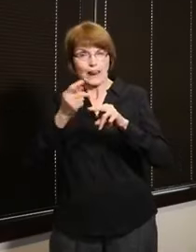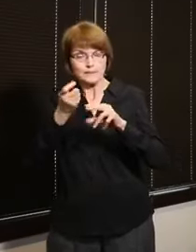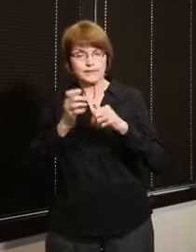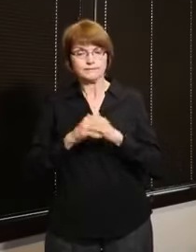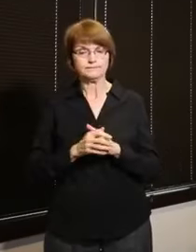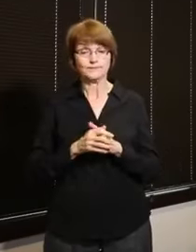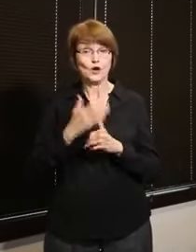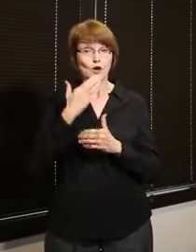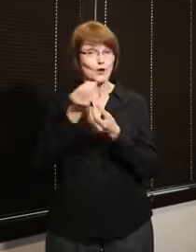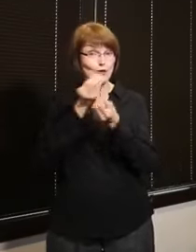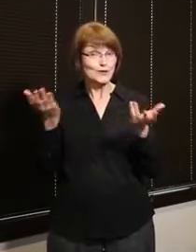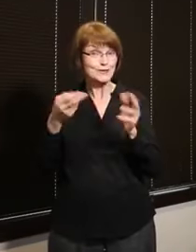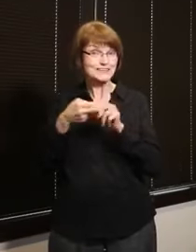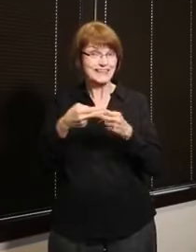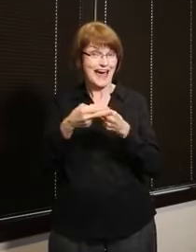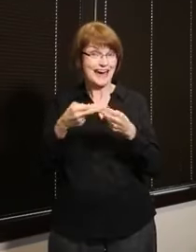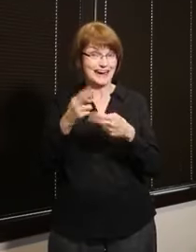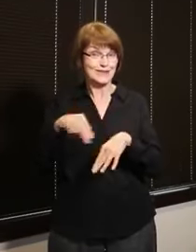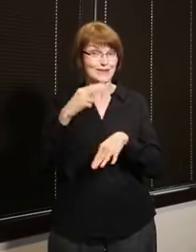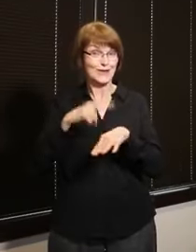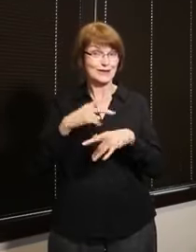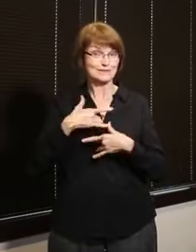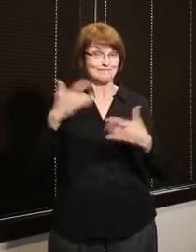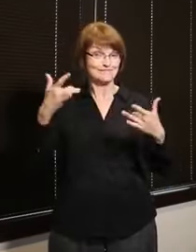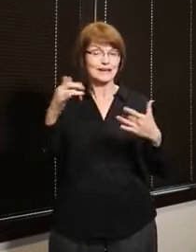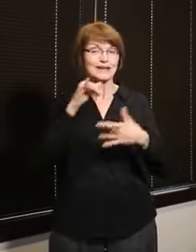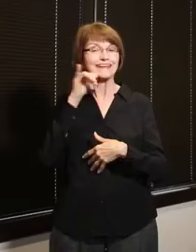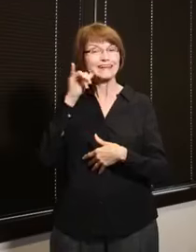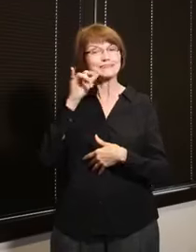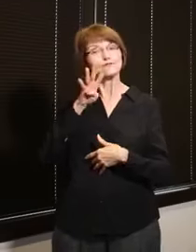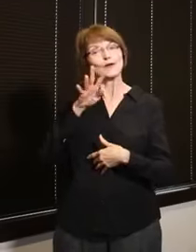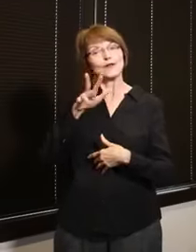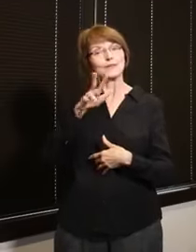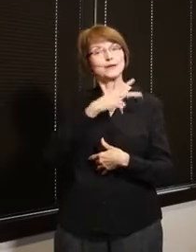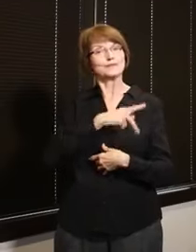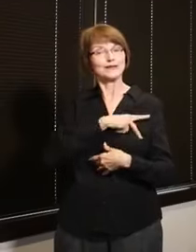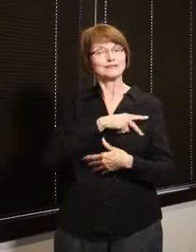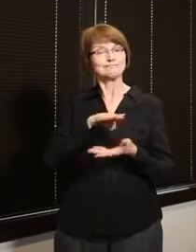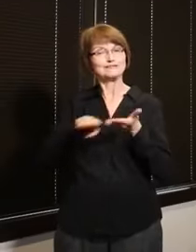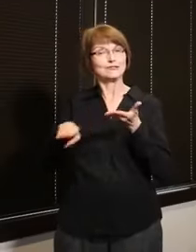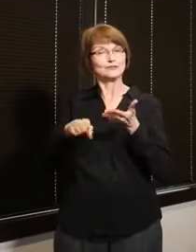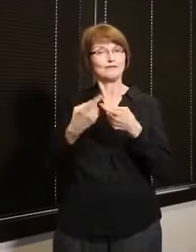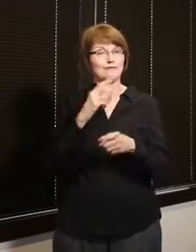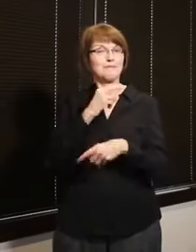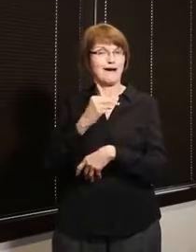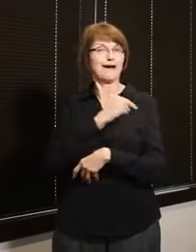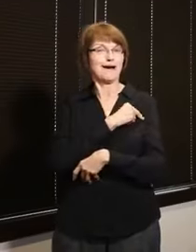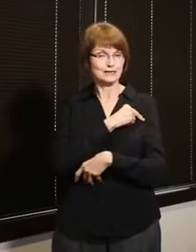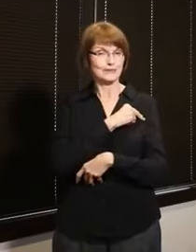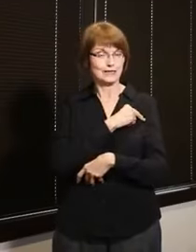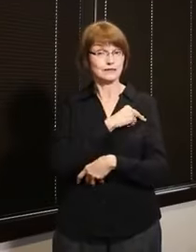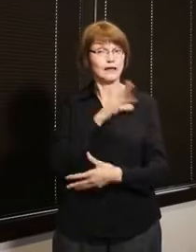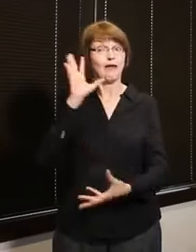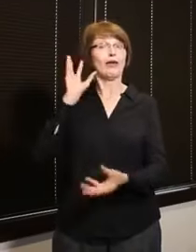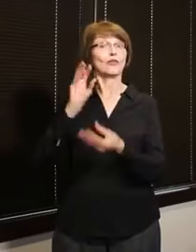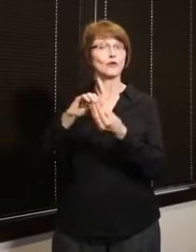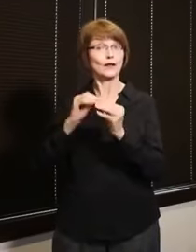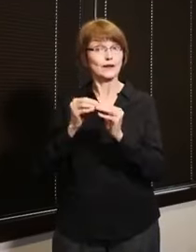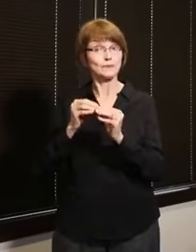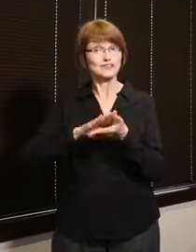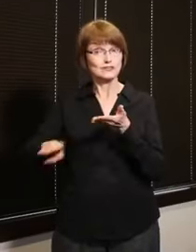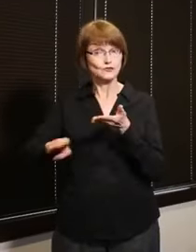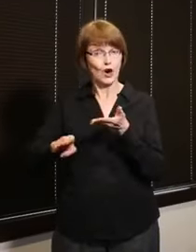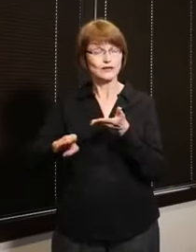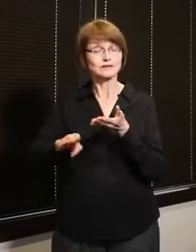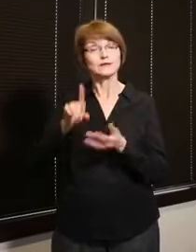And our good news slide, of course, yesterday we had 43 patients that were discharged from our hospitals, bringing our cumulative number